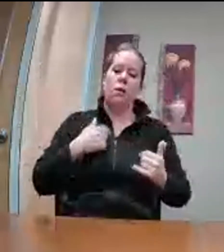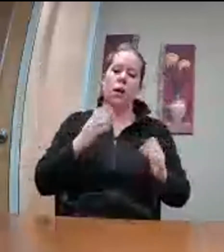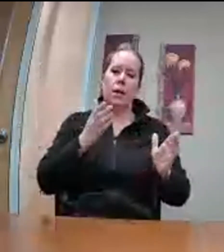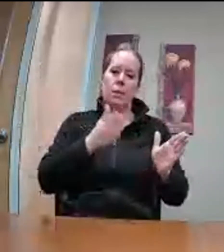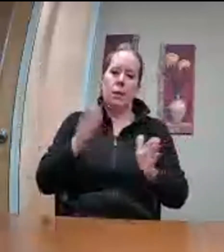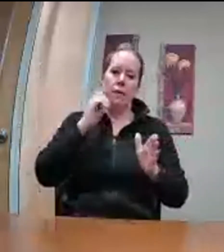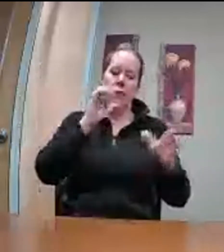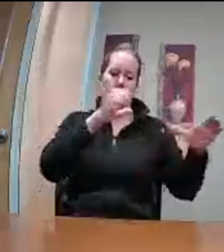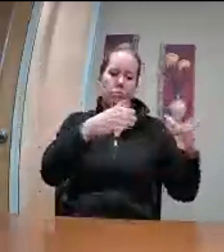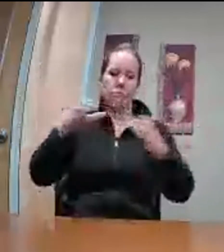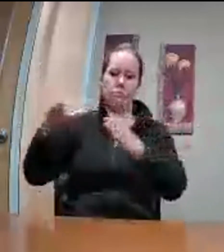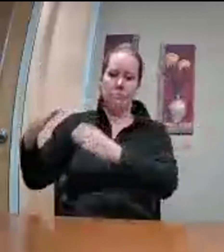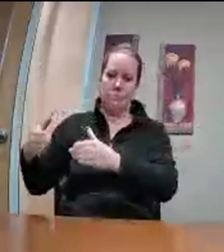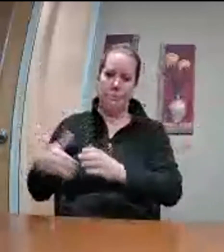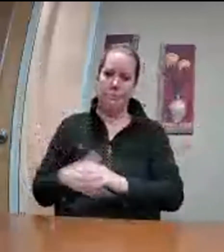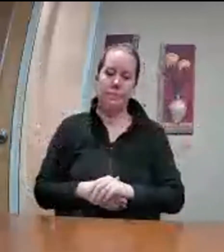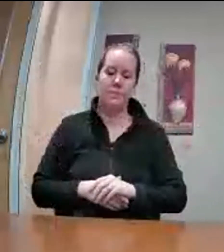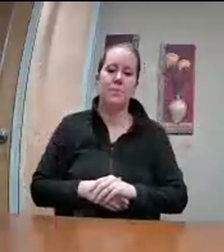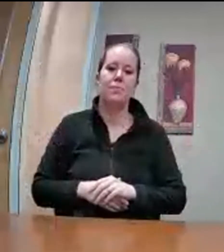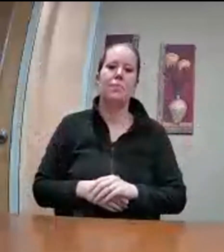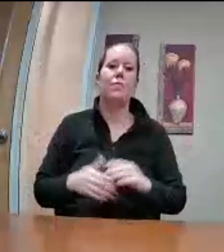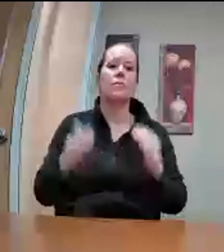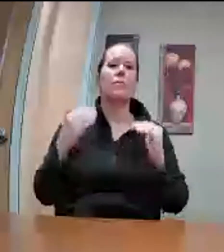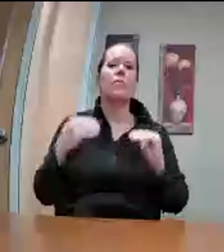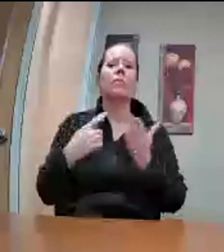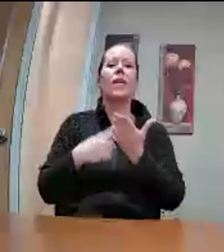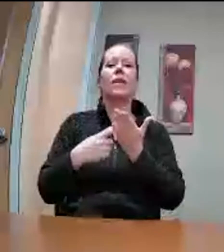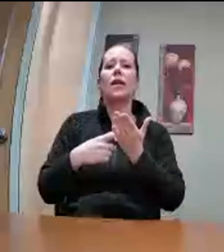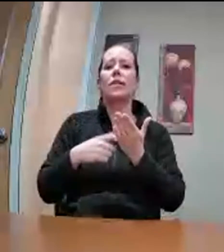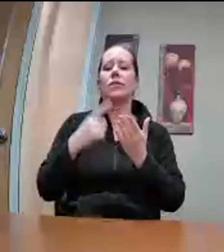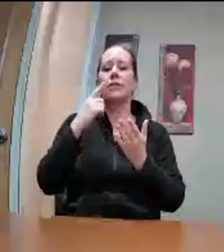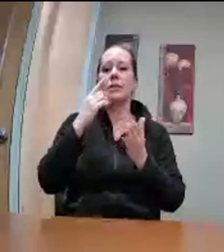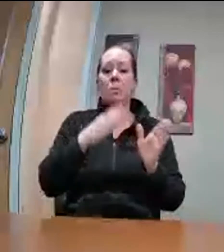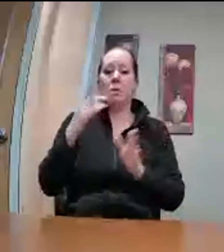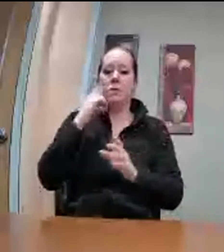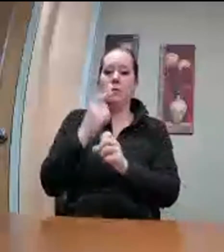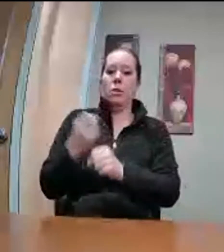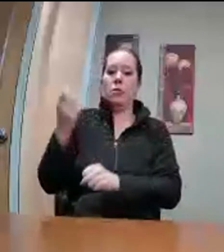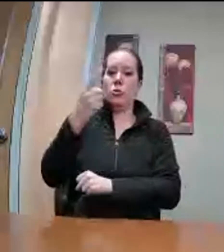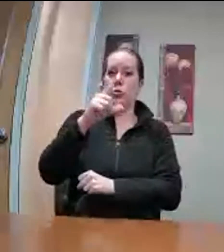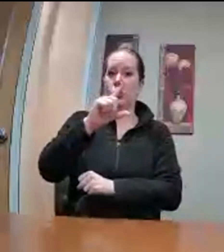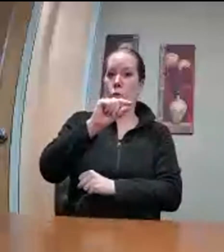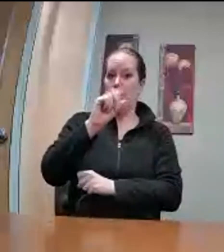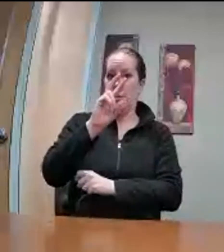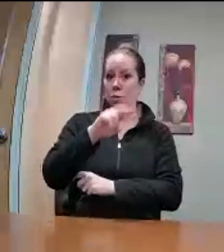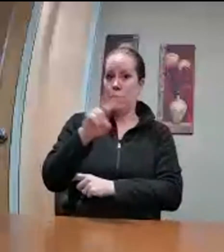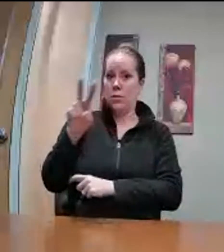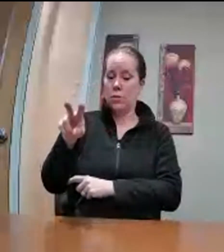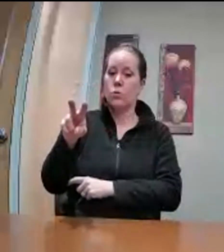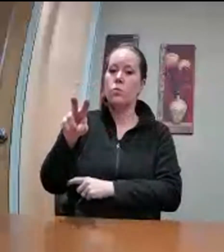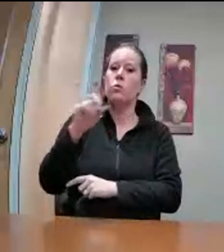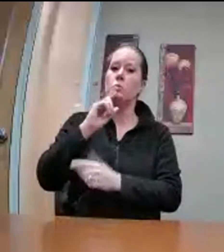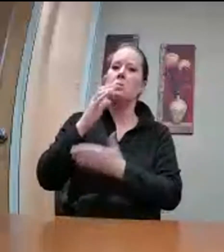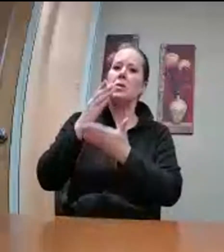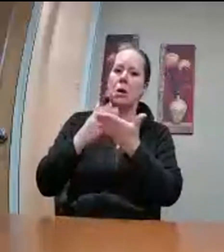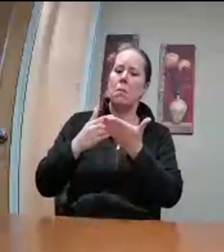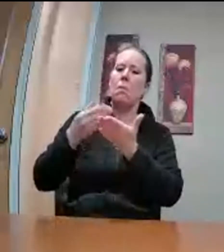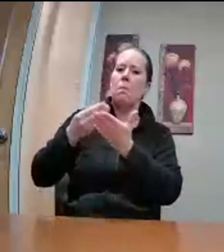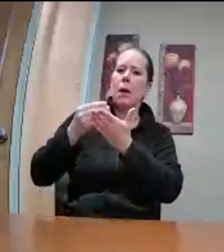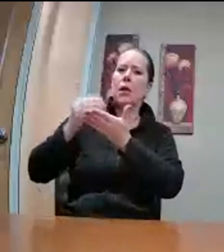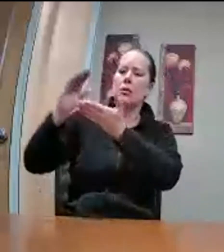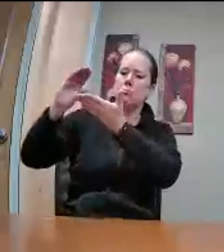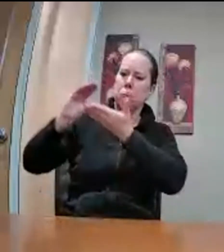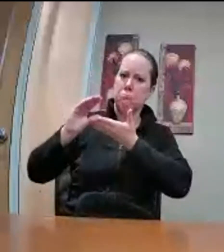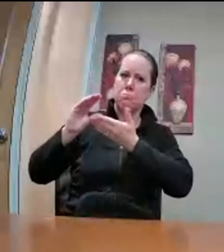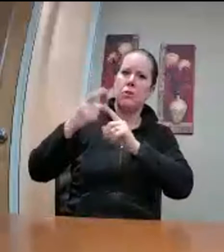And now I just want to talk a little bit about our plans for 2022. We have been given some minor capital money from the